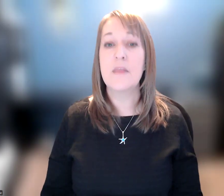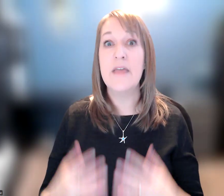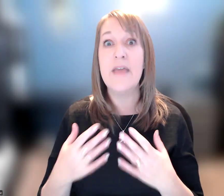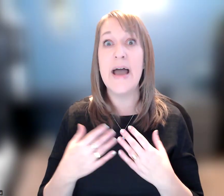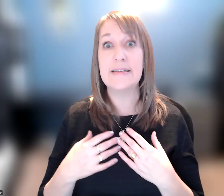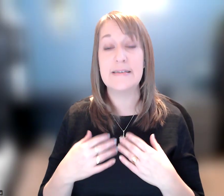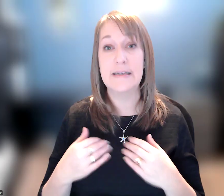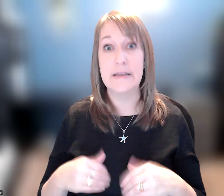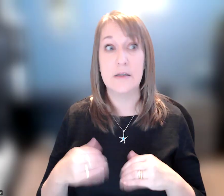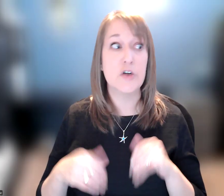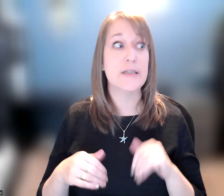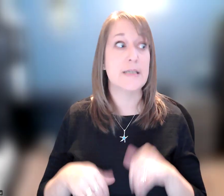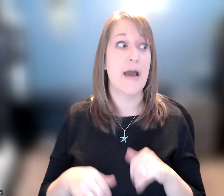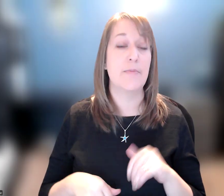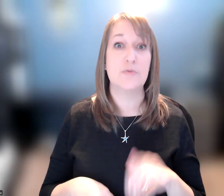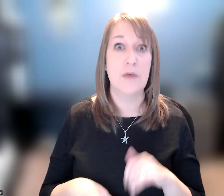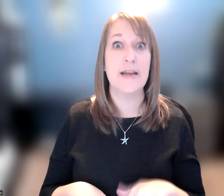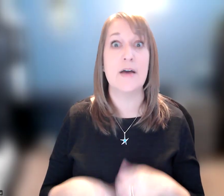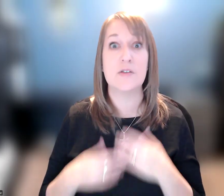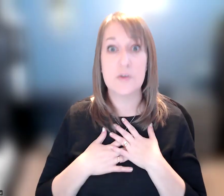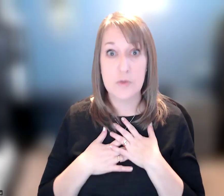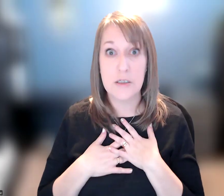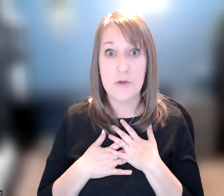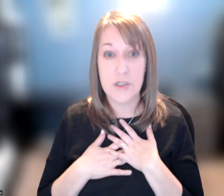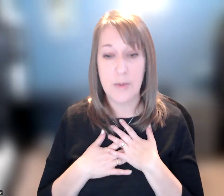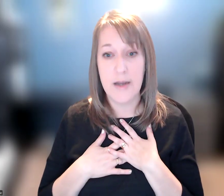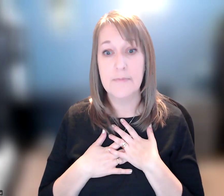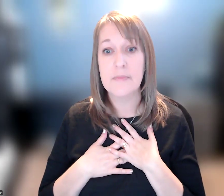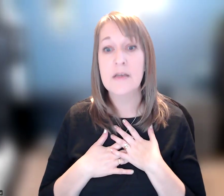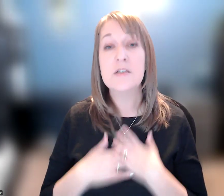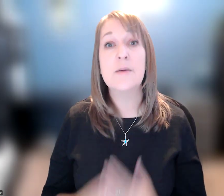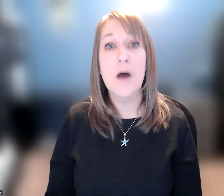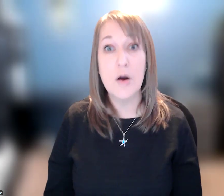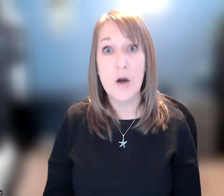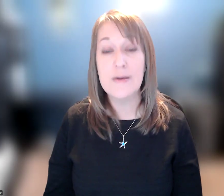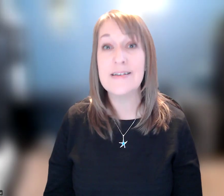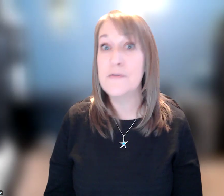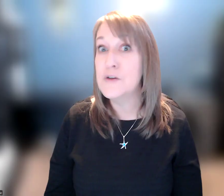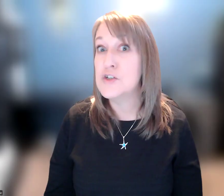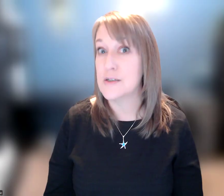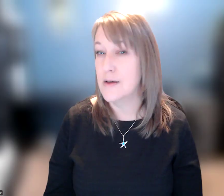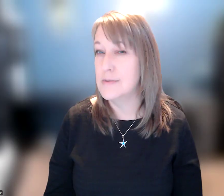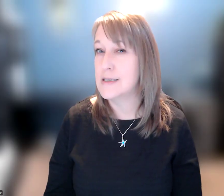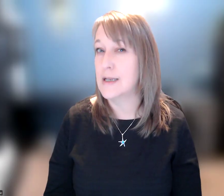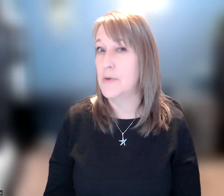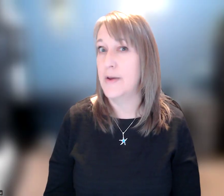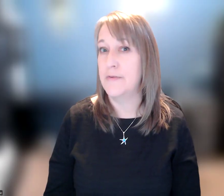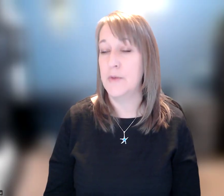And that is in the current time. That's right now. So it's really close to your body. Tomorrow is in the future, so that one's going to come away from your